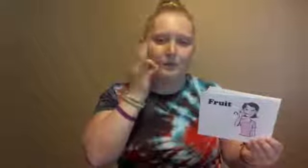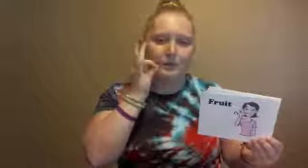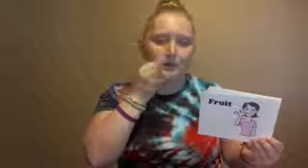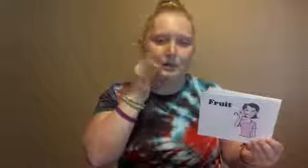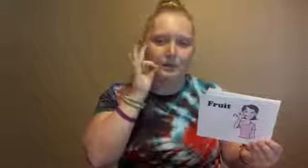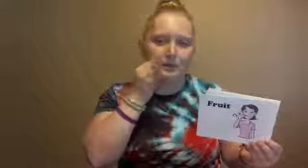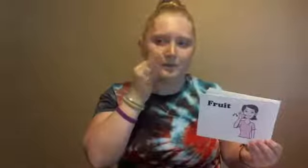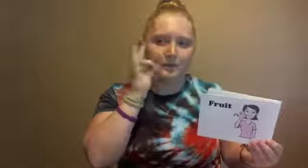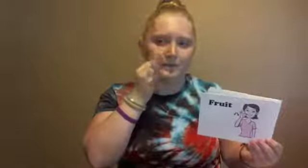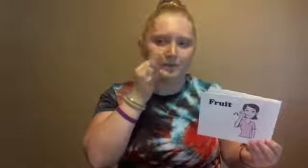Fruit.